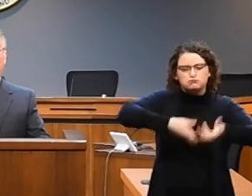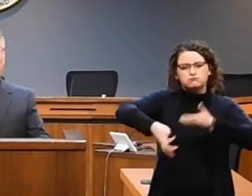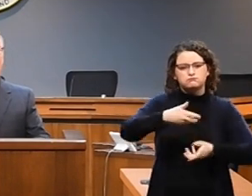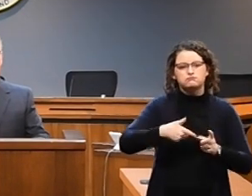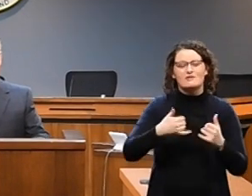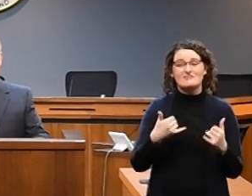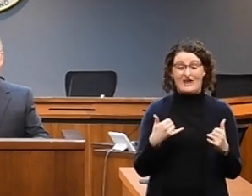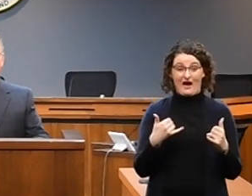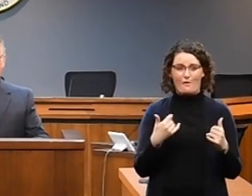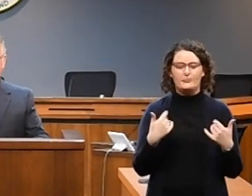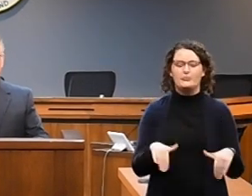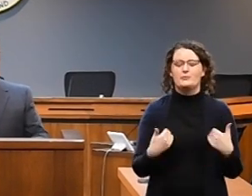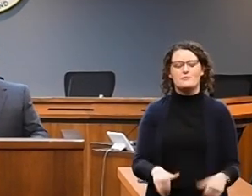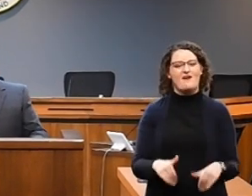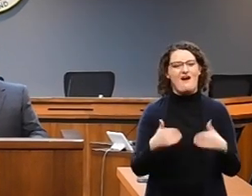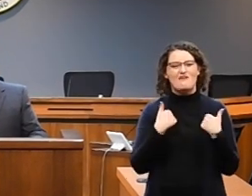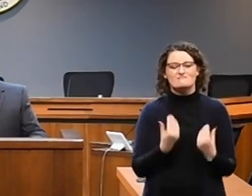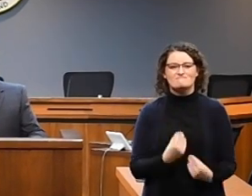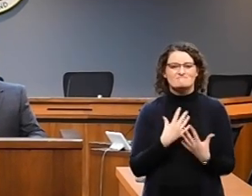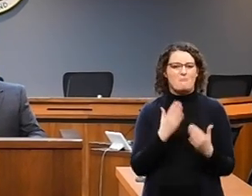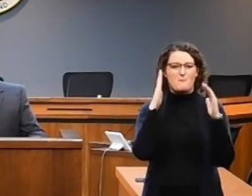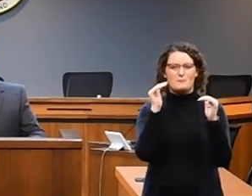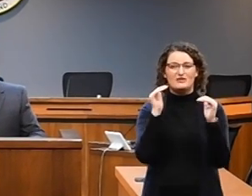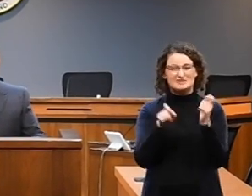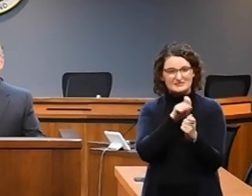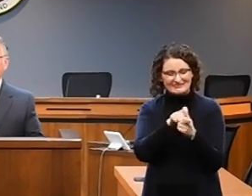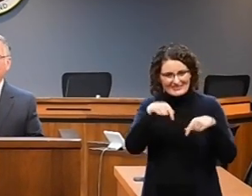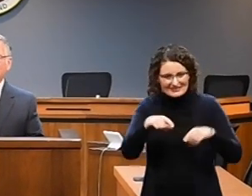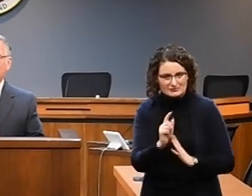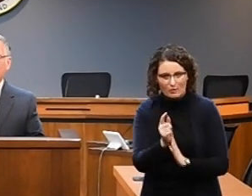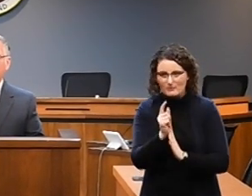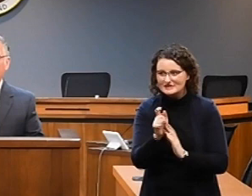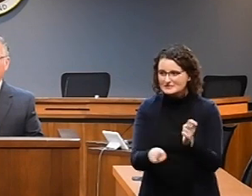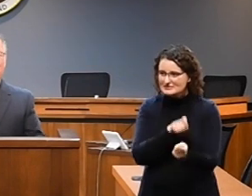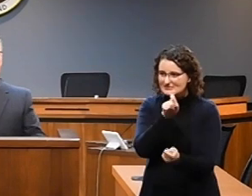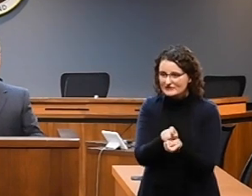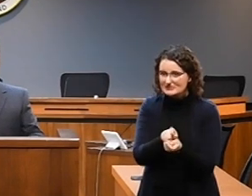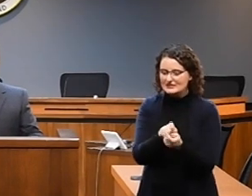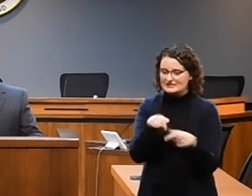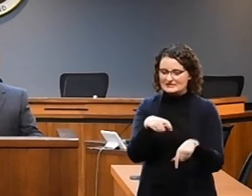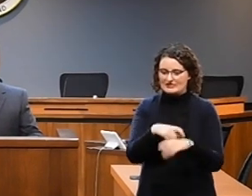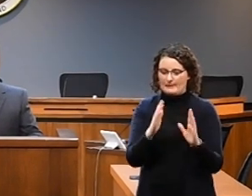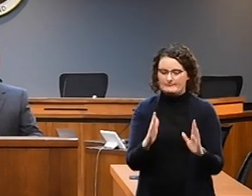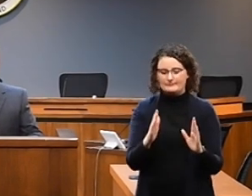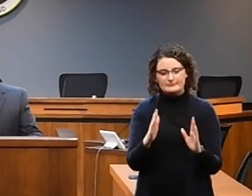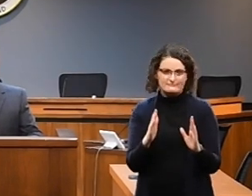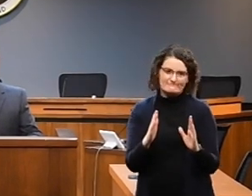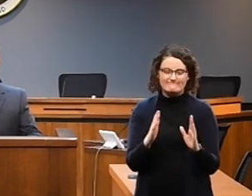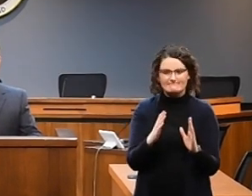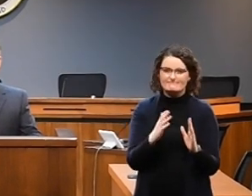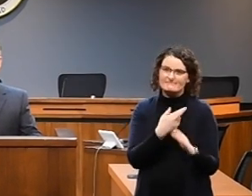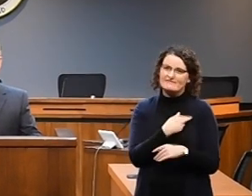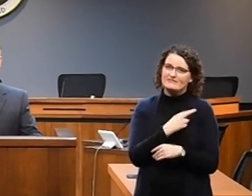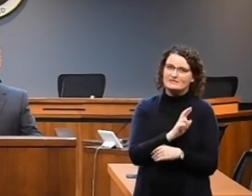me great hope that particularly in this moment, particularly in a time when, as all of us know, faiths can